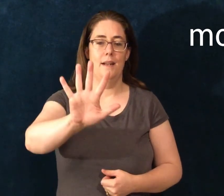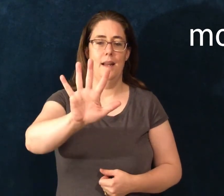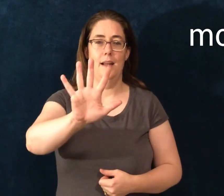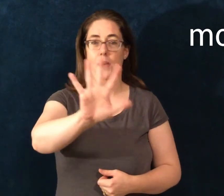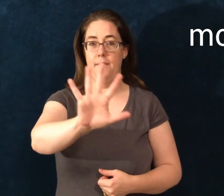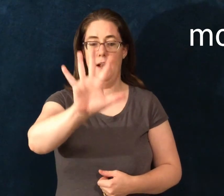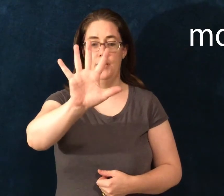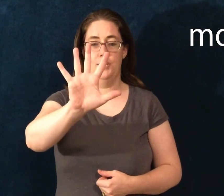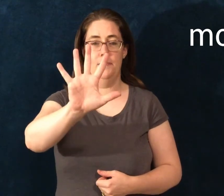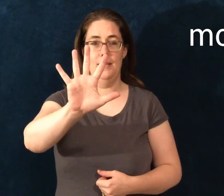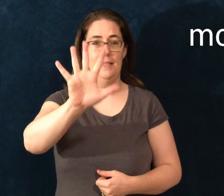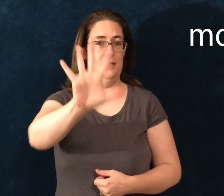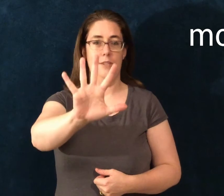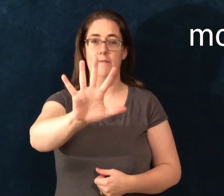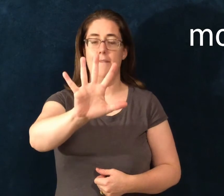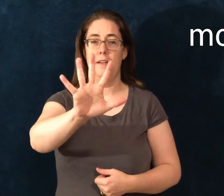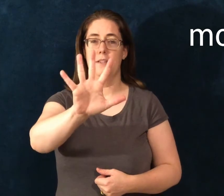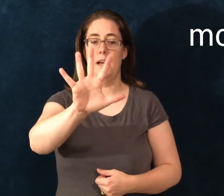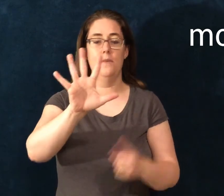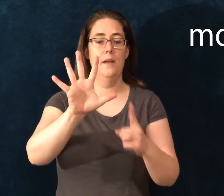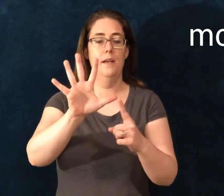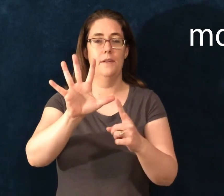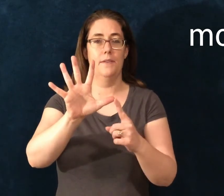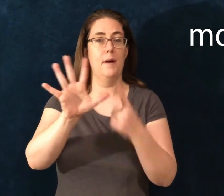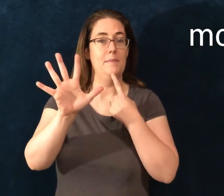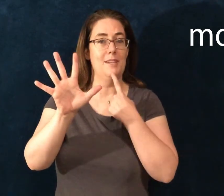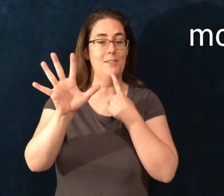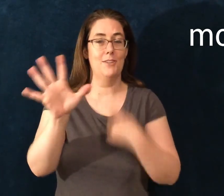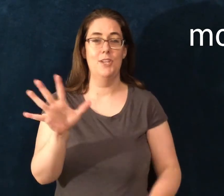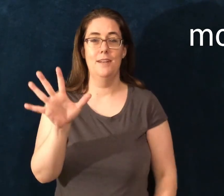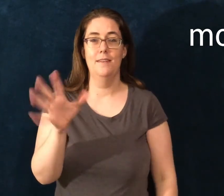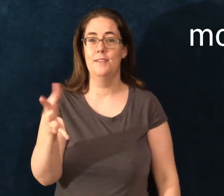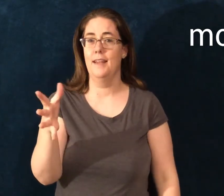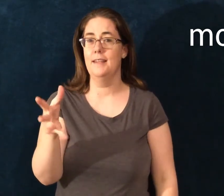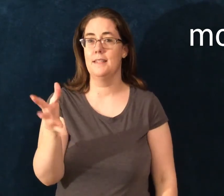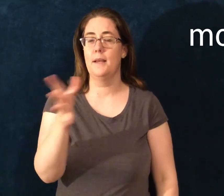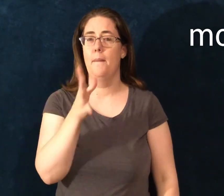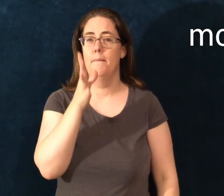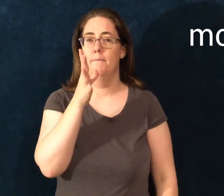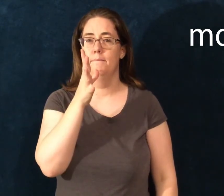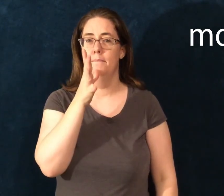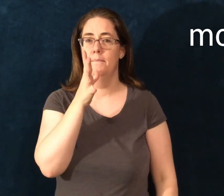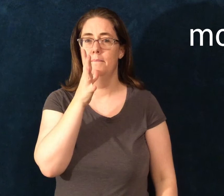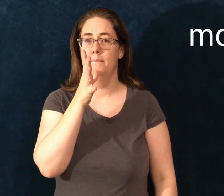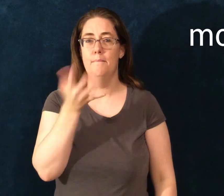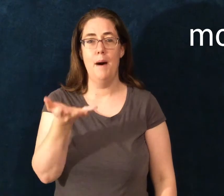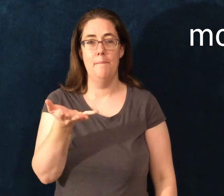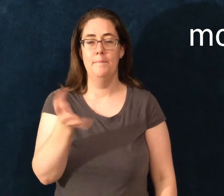and you have your hand shaped like this, just 5 fingers out, your thumb touches your chin, like this. Mom.